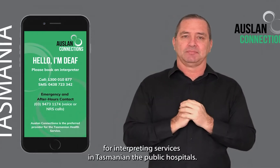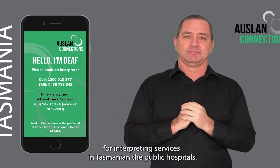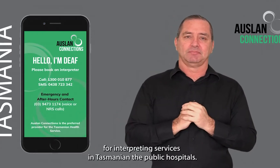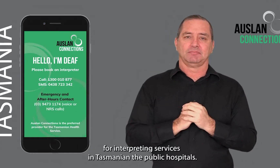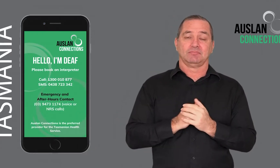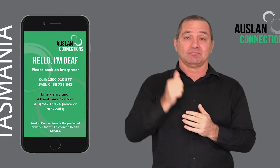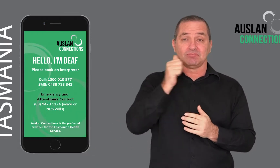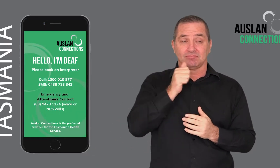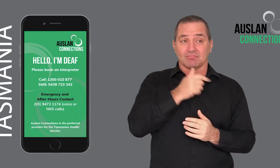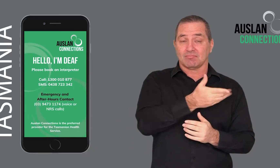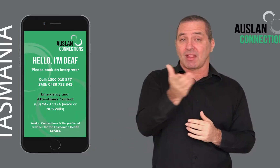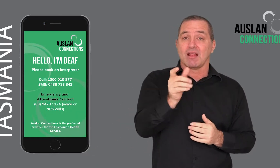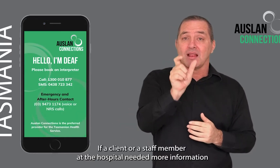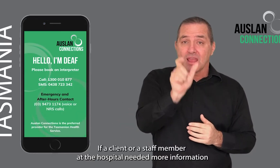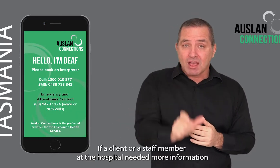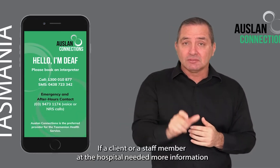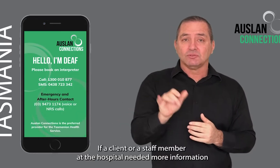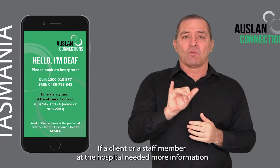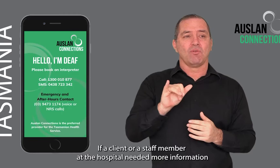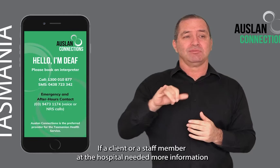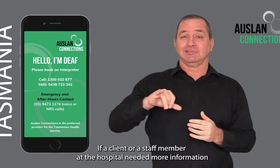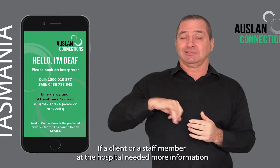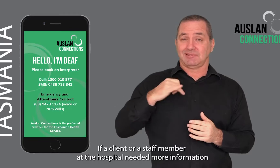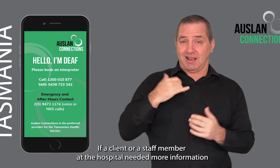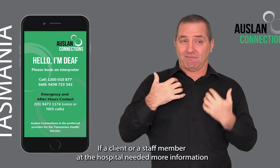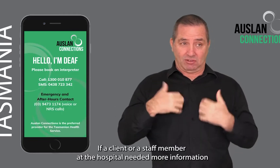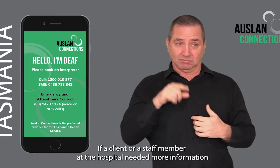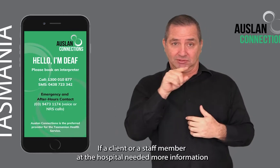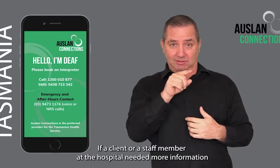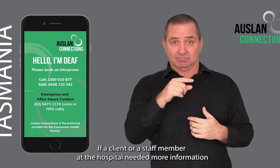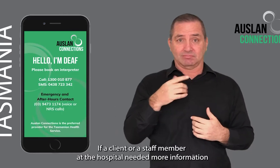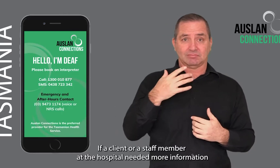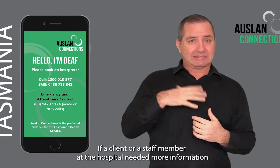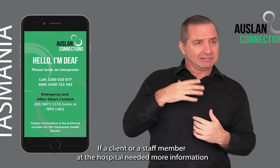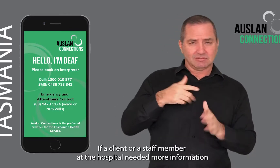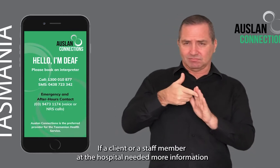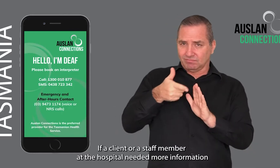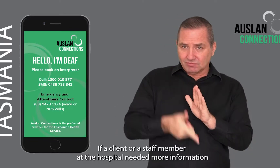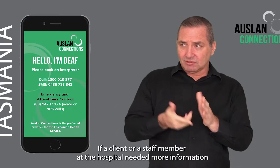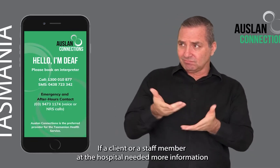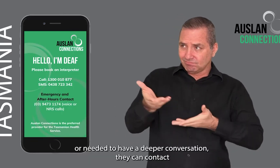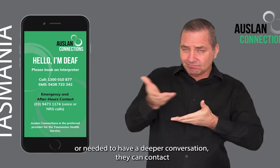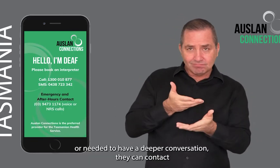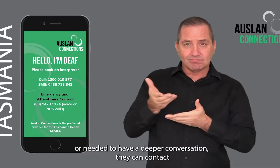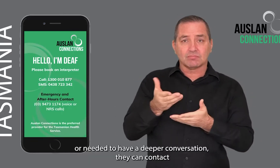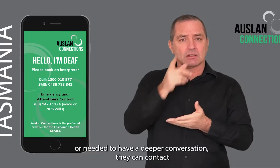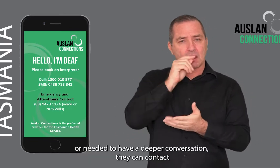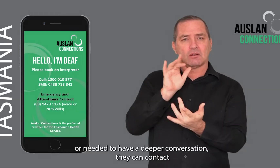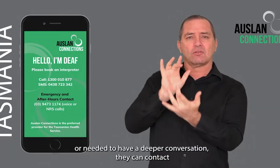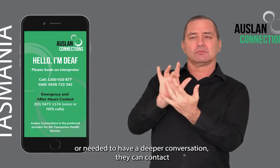public hospitals. If a client or a staff member at the hospital needed more information or needed to have a deeper